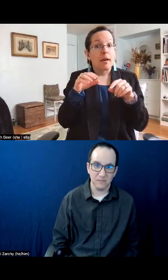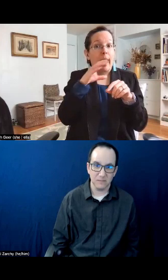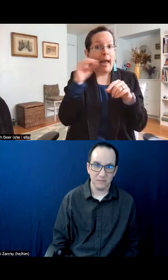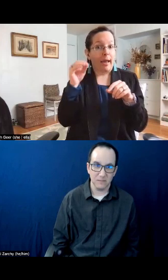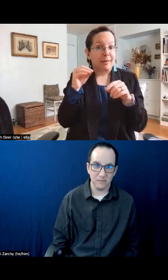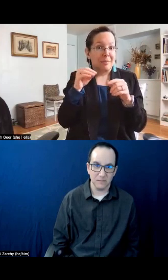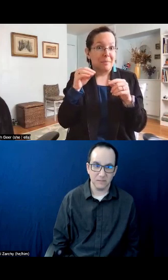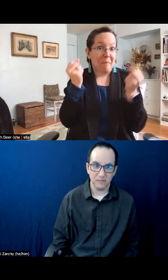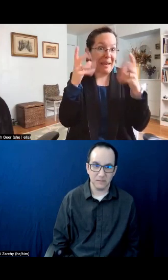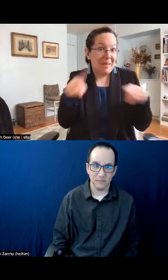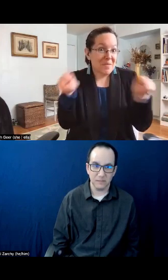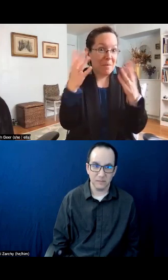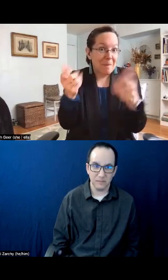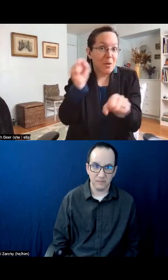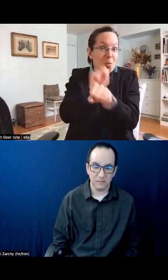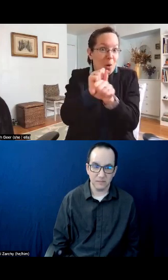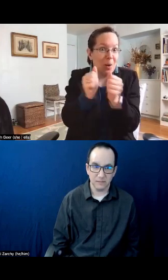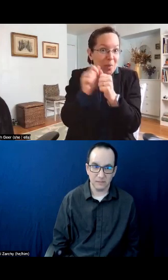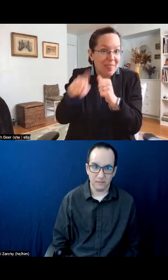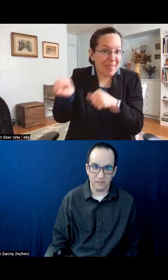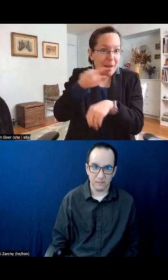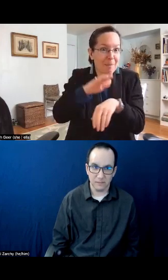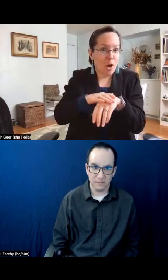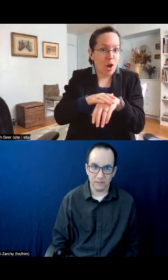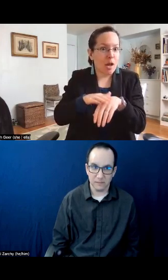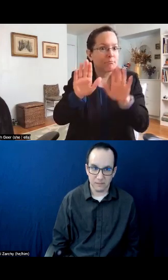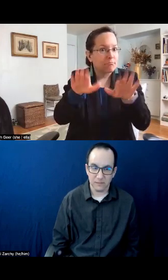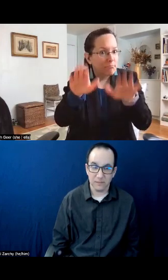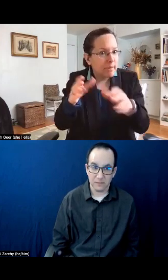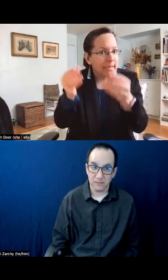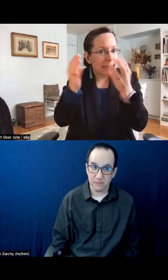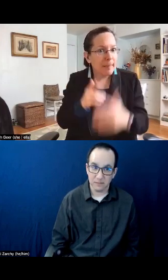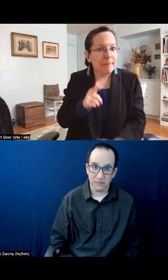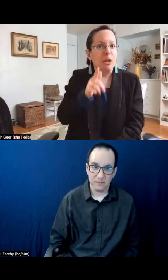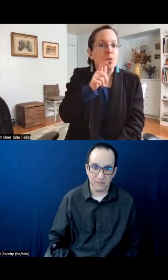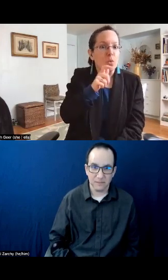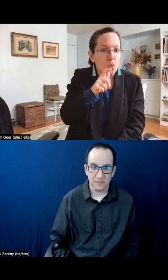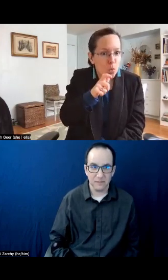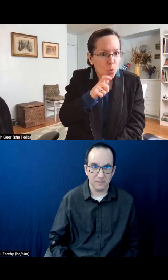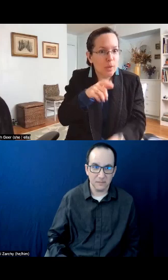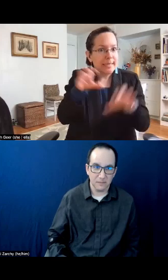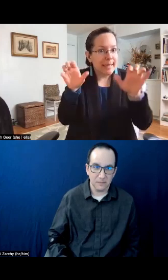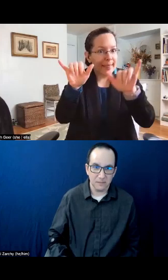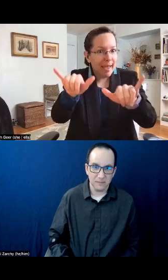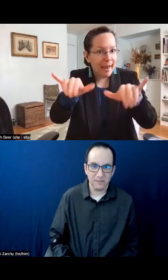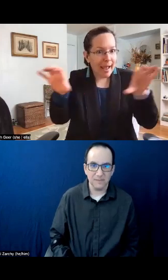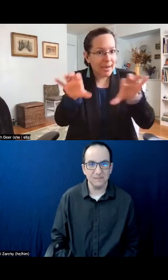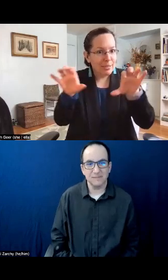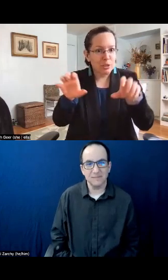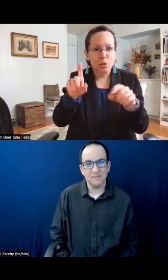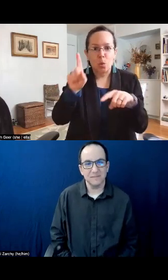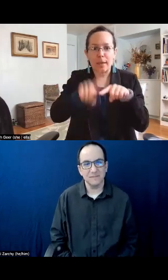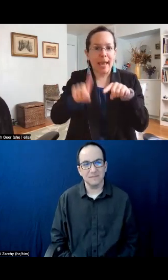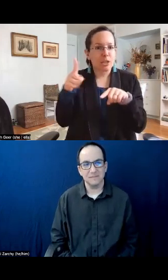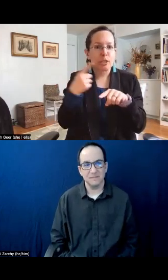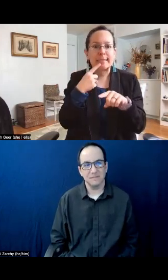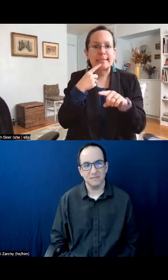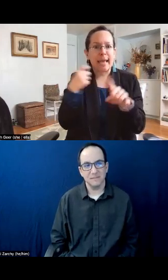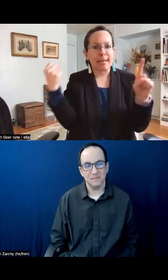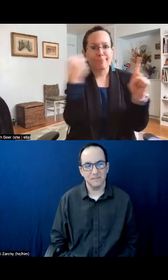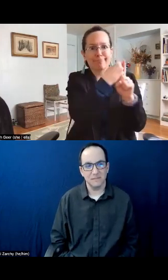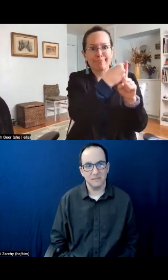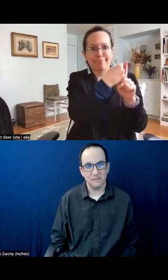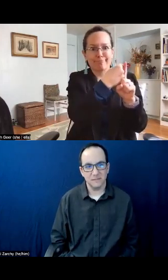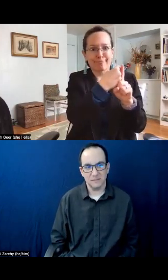utter all of the information in an entire sentence. Many of you may actually work with some students and clients who fit this. You